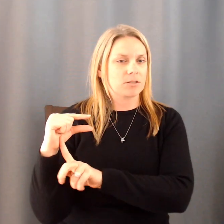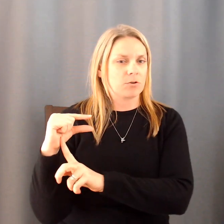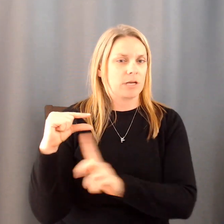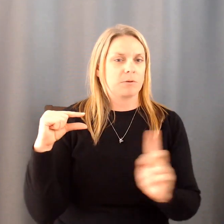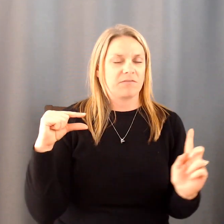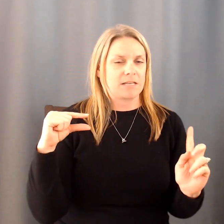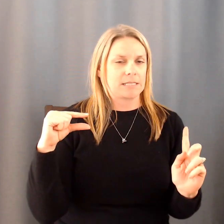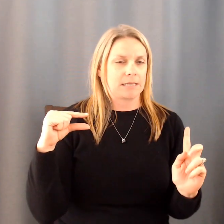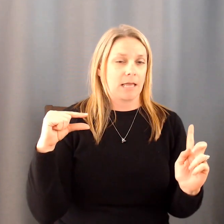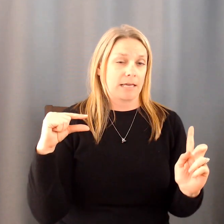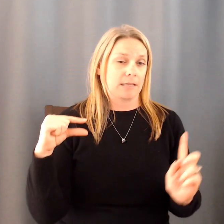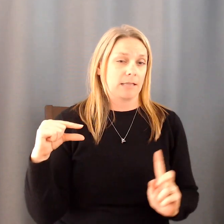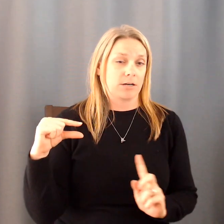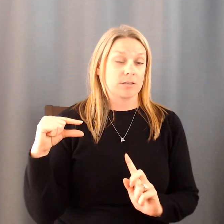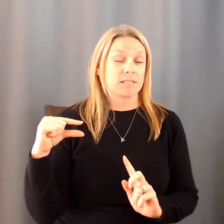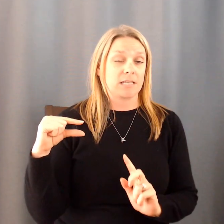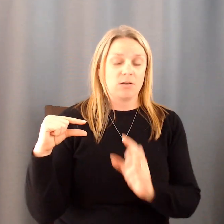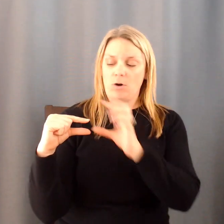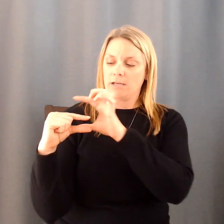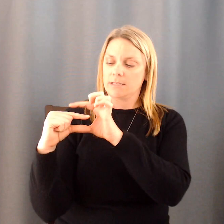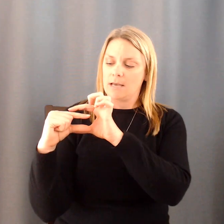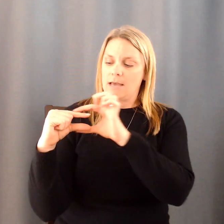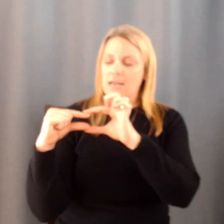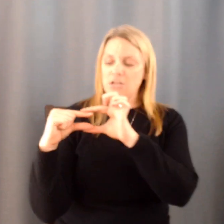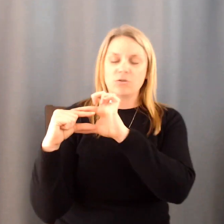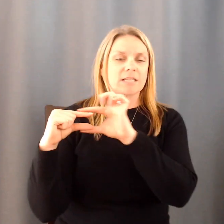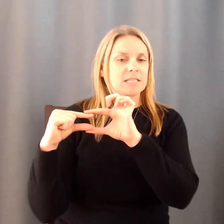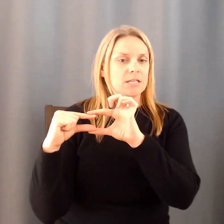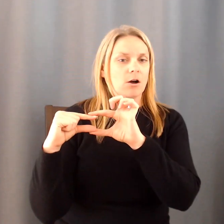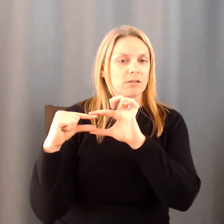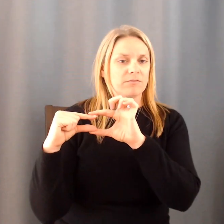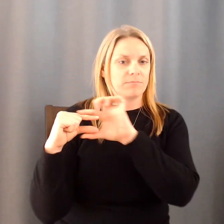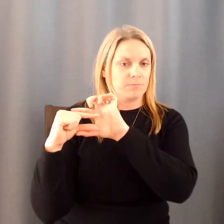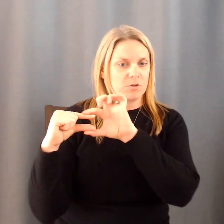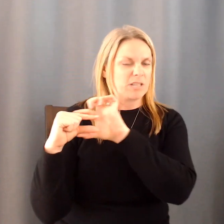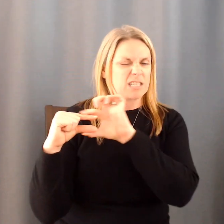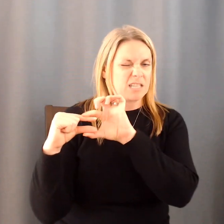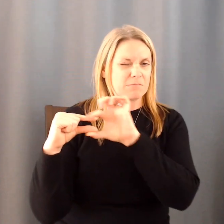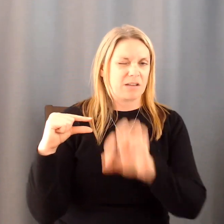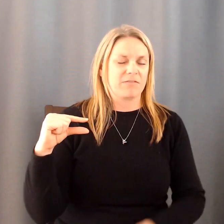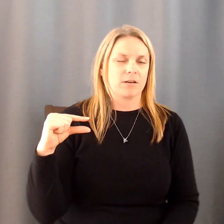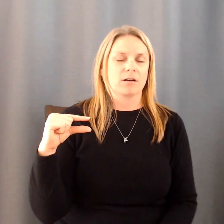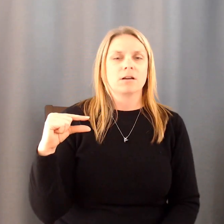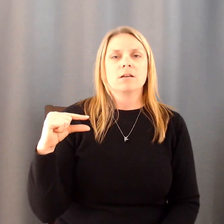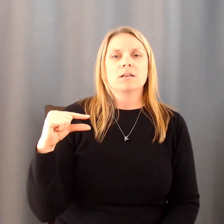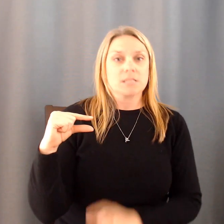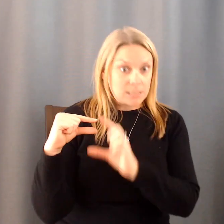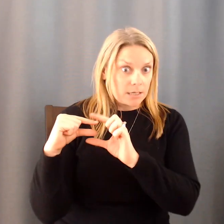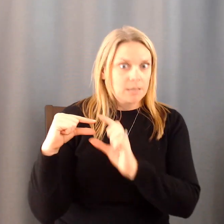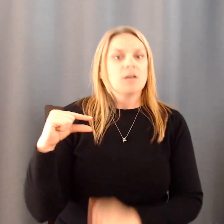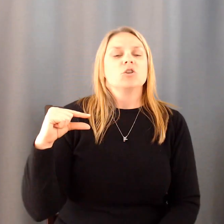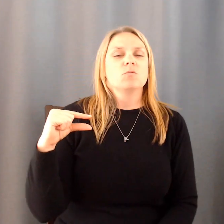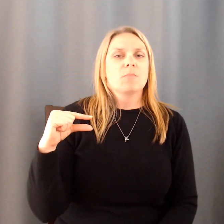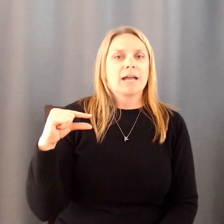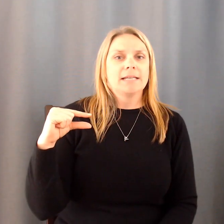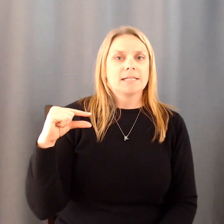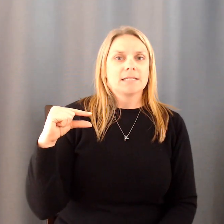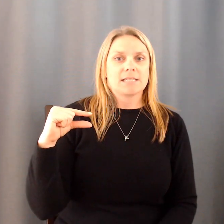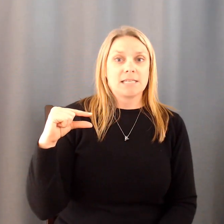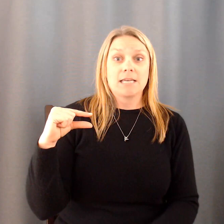be facing like the letter C was. And you can see my finger Z. You might see